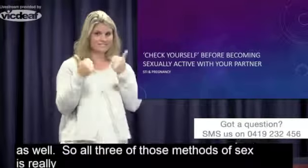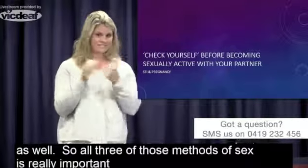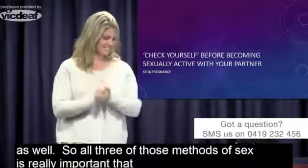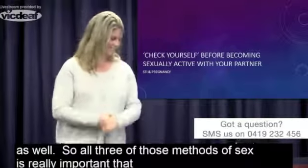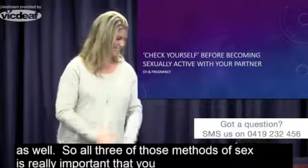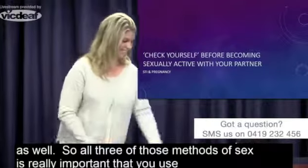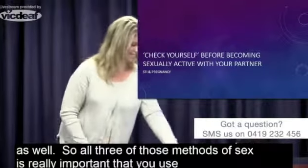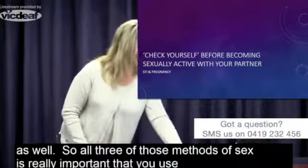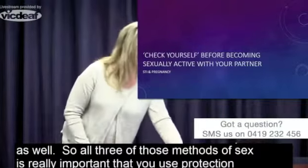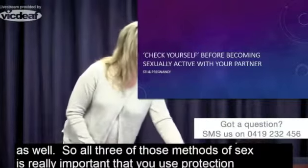stay safe.